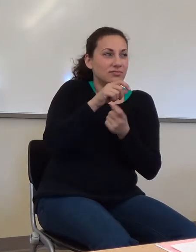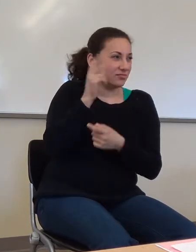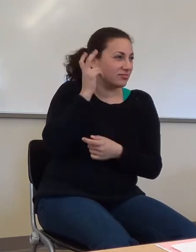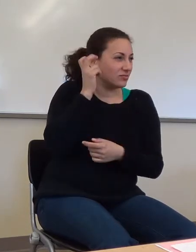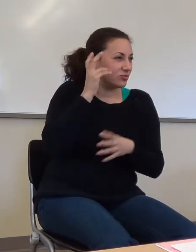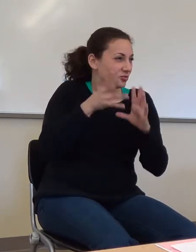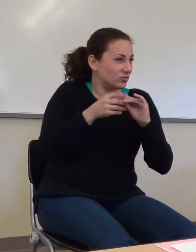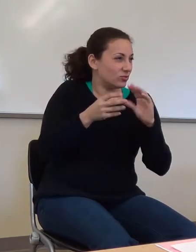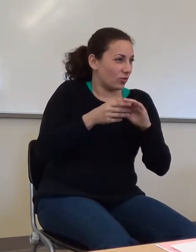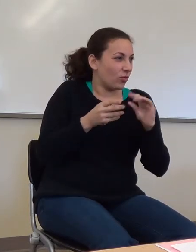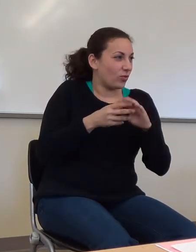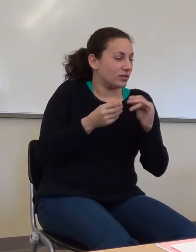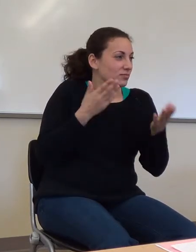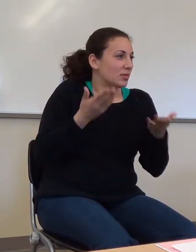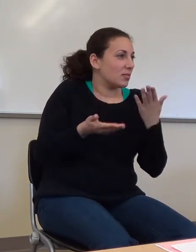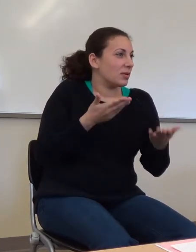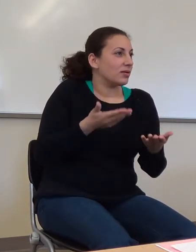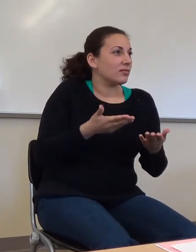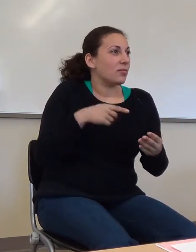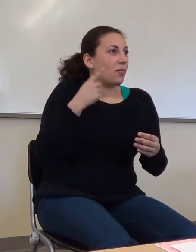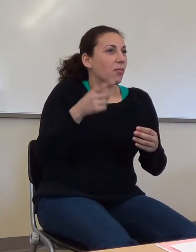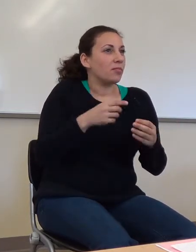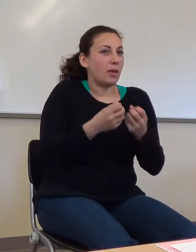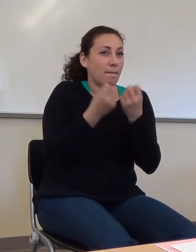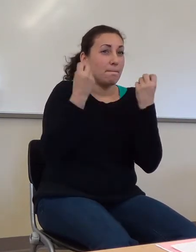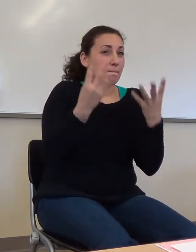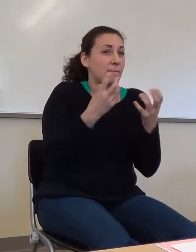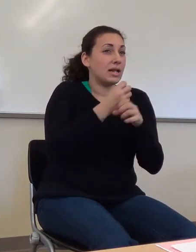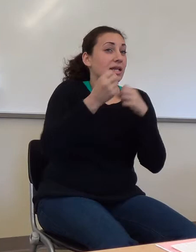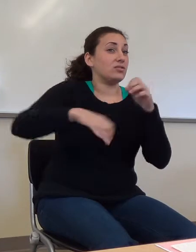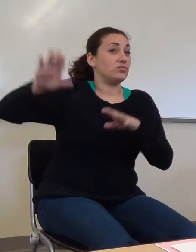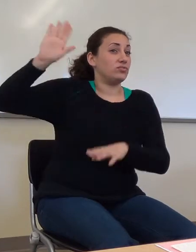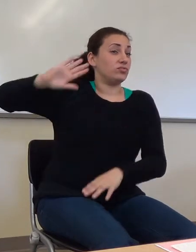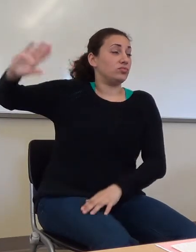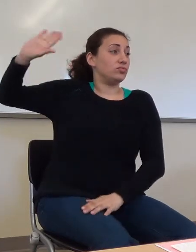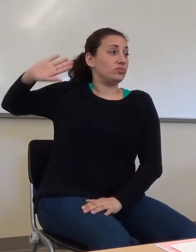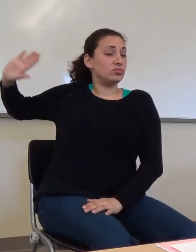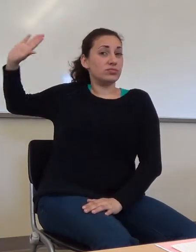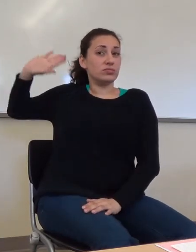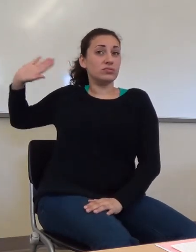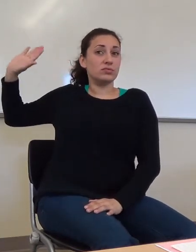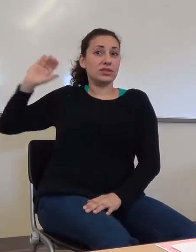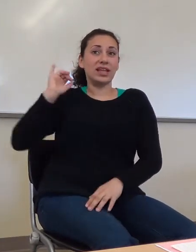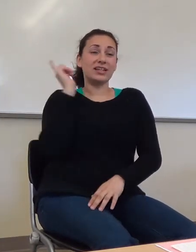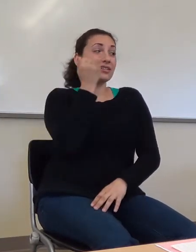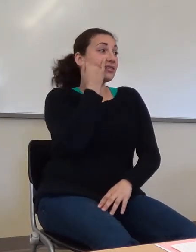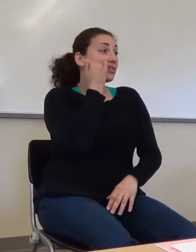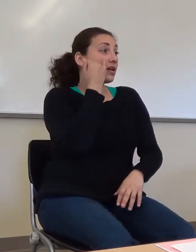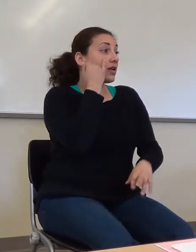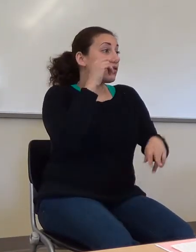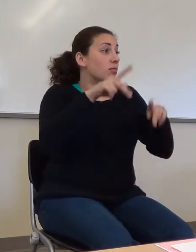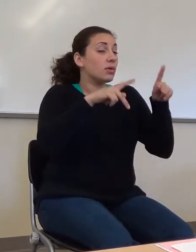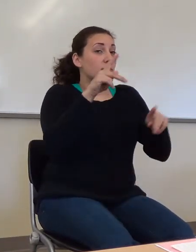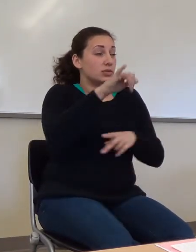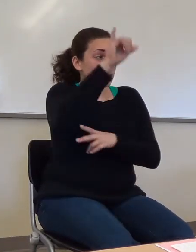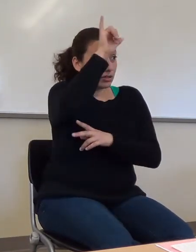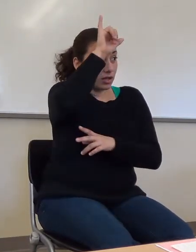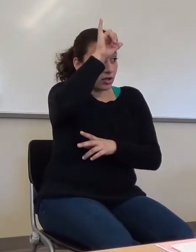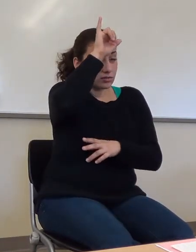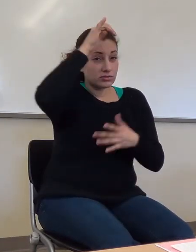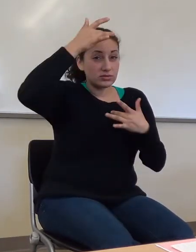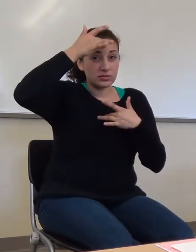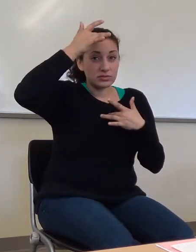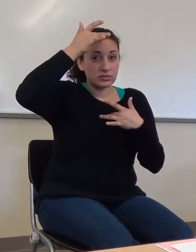stories or will hear stories of years ago, they used to think if people's cows got sick, that